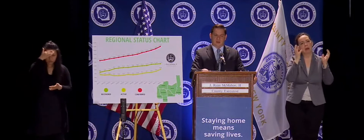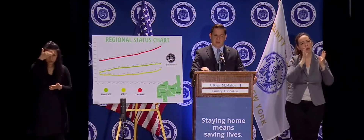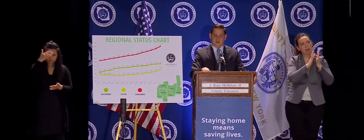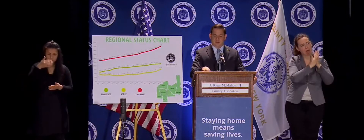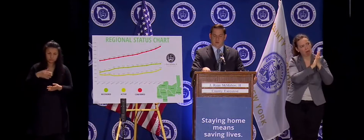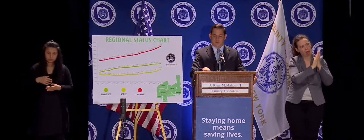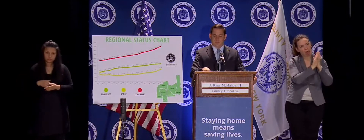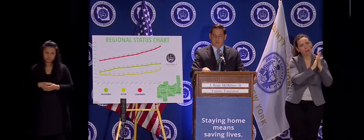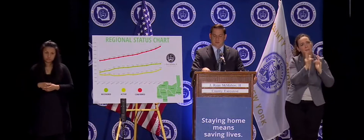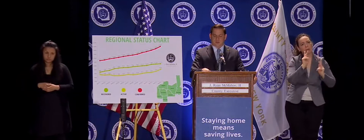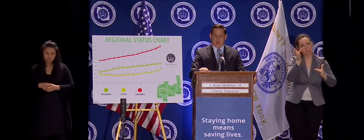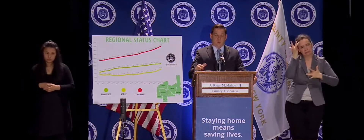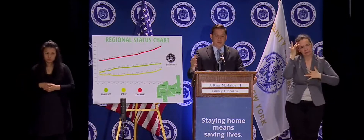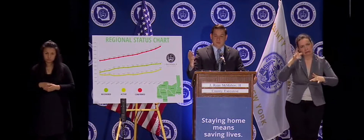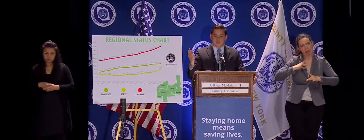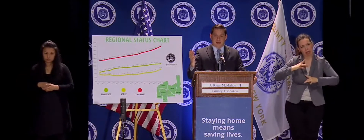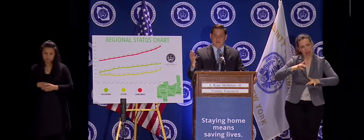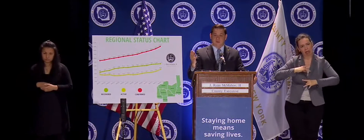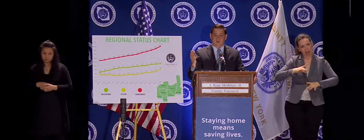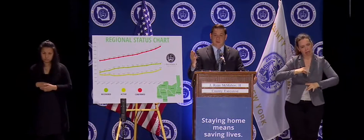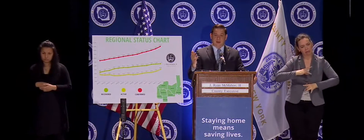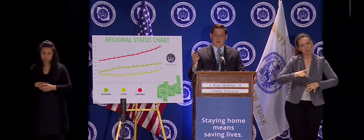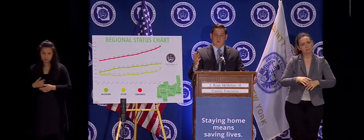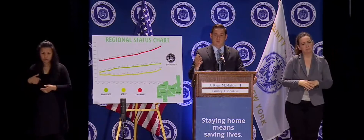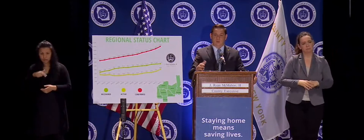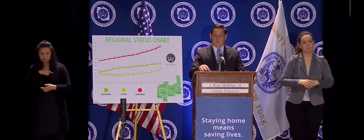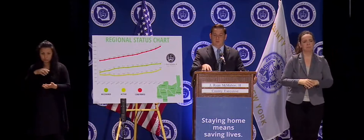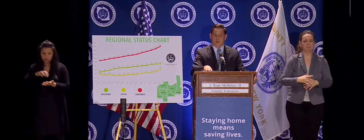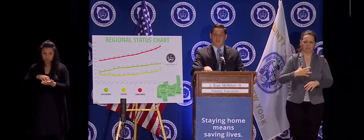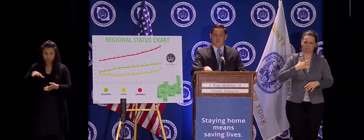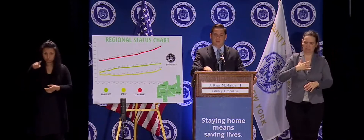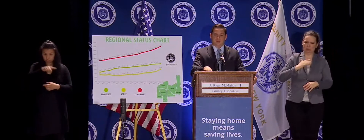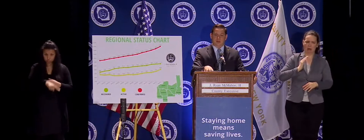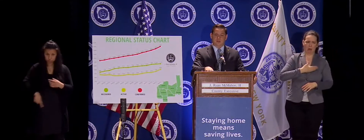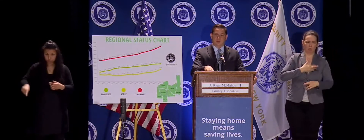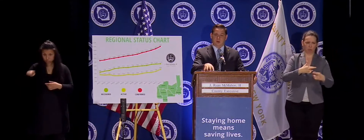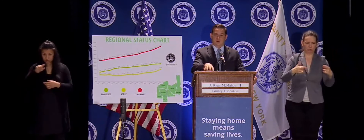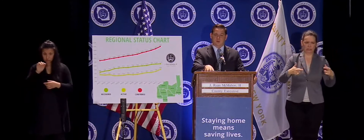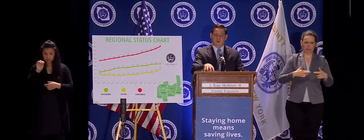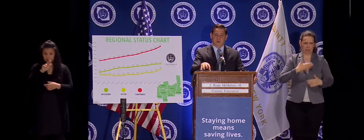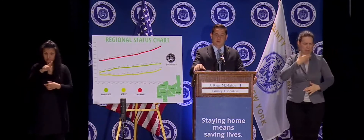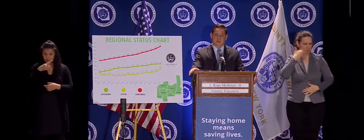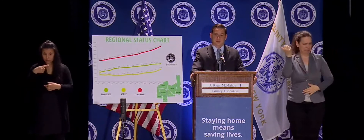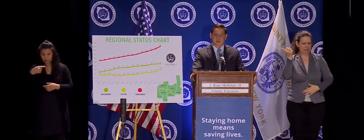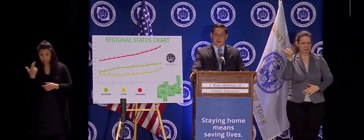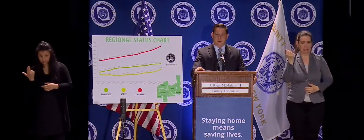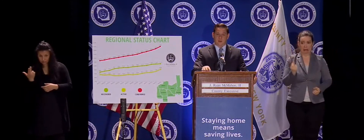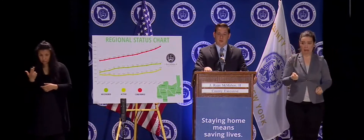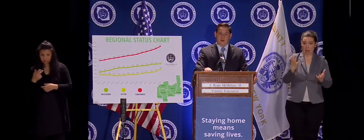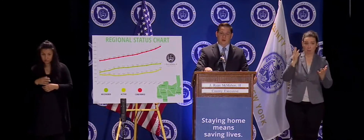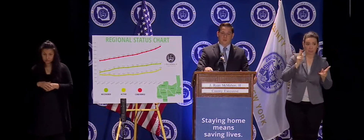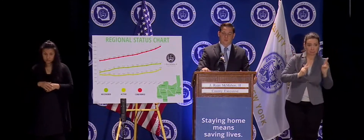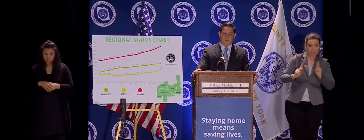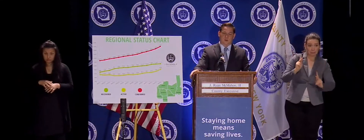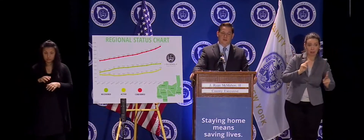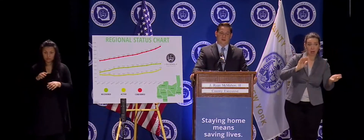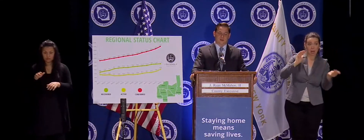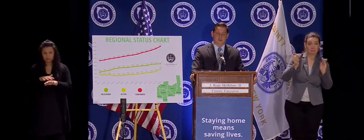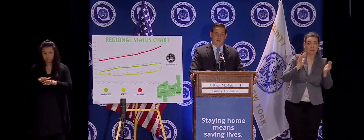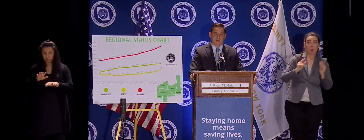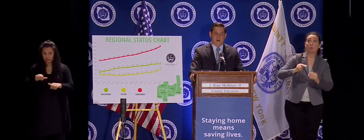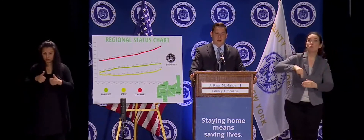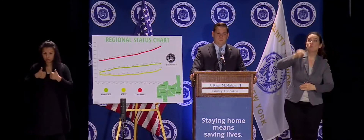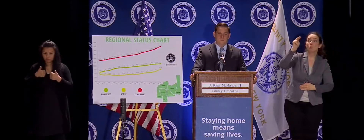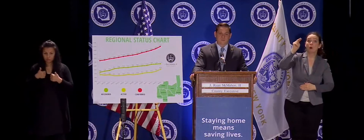I think our region's the best. If you look at, population-wise, compare us to North Country, and then look at our numbers compared to